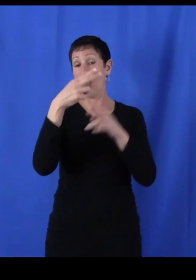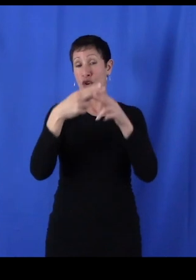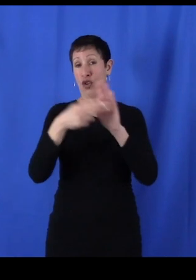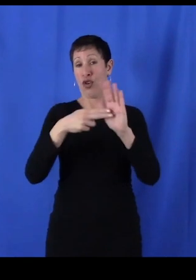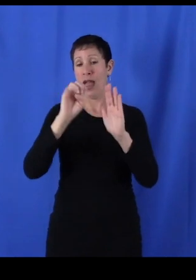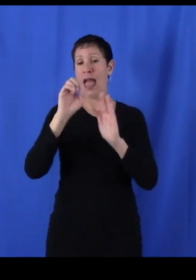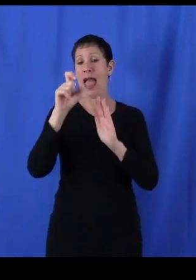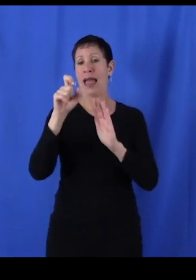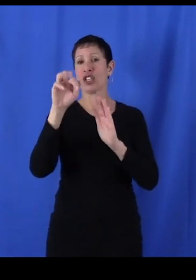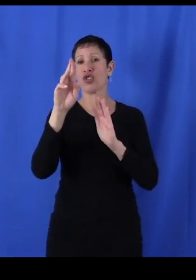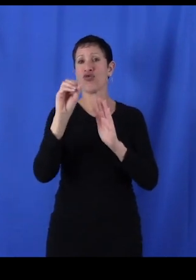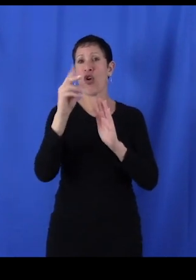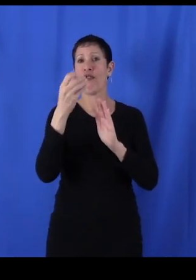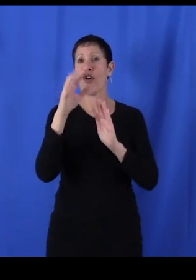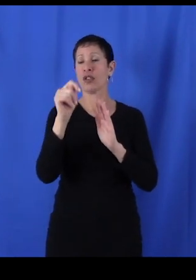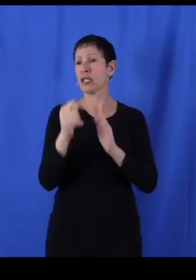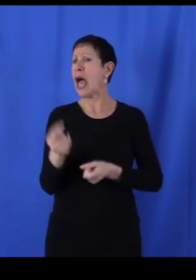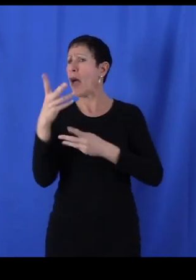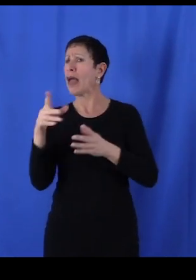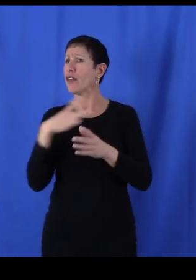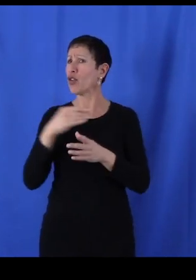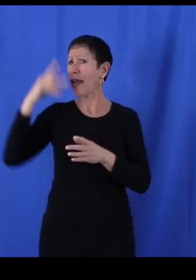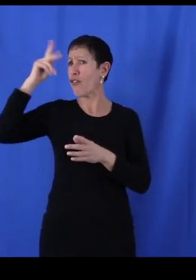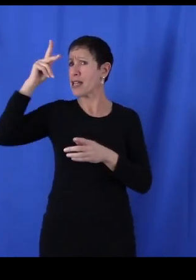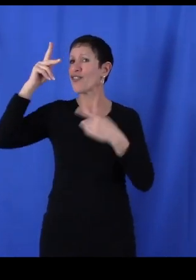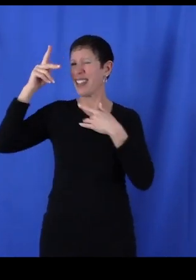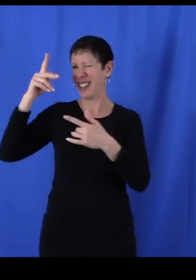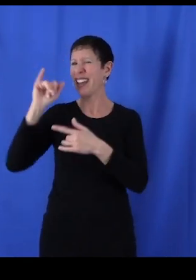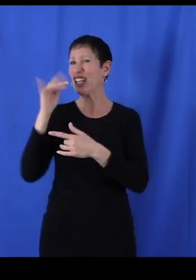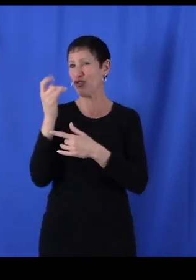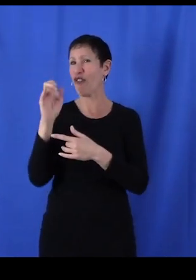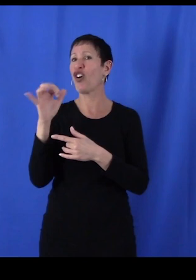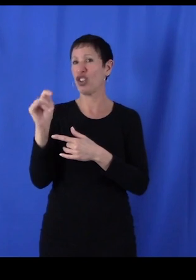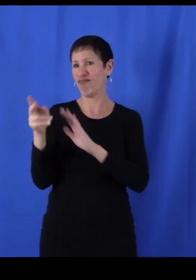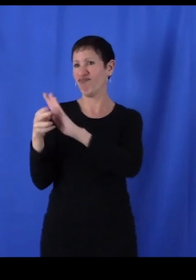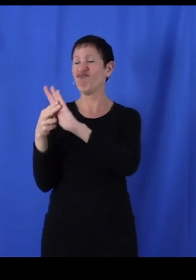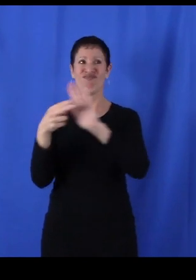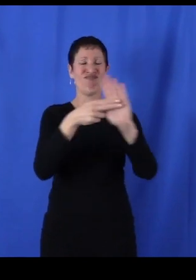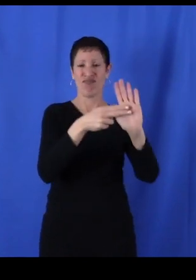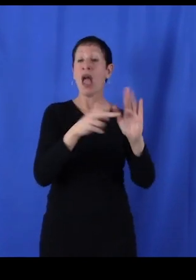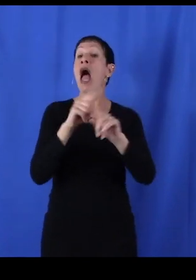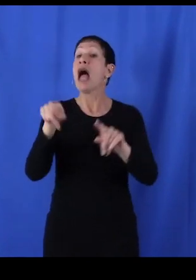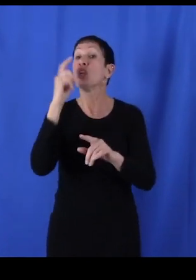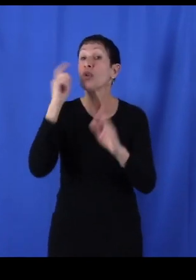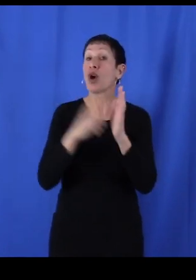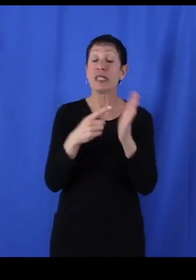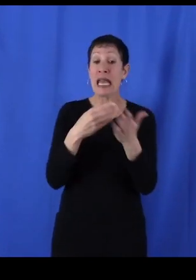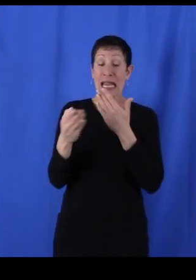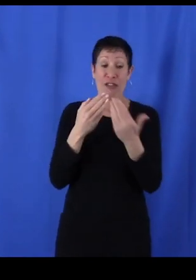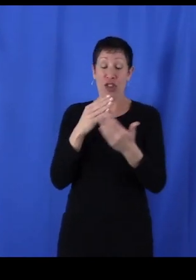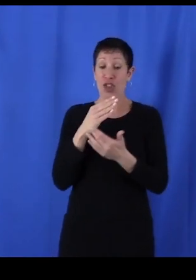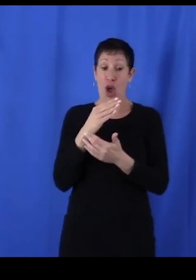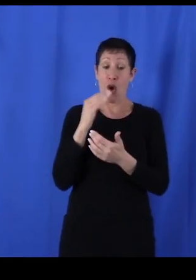Any of you like philosophy? Okay, you all are introverts, okay. And so you'll notice that although